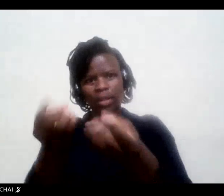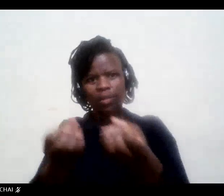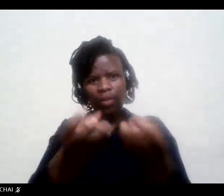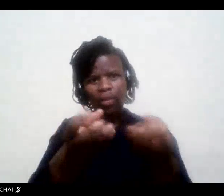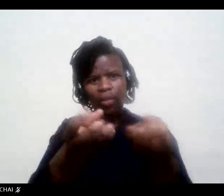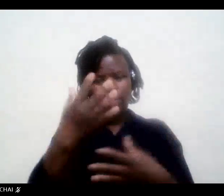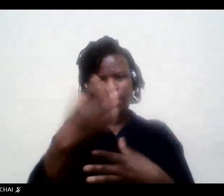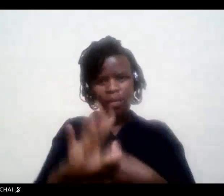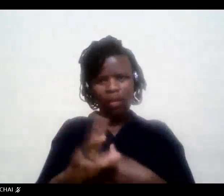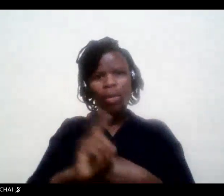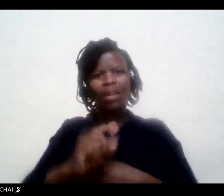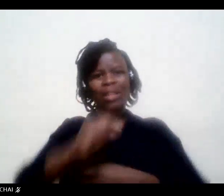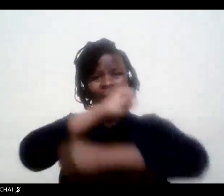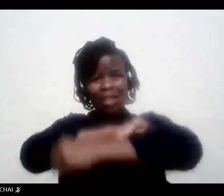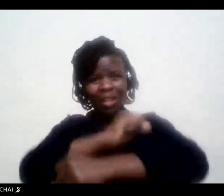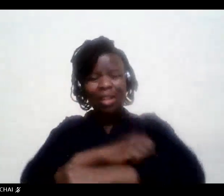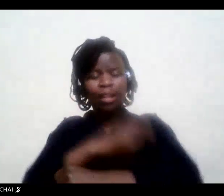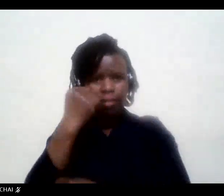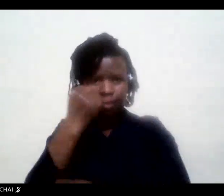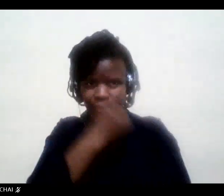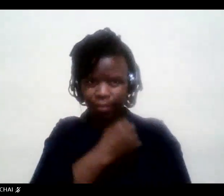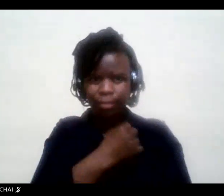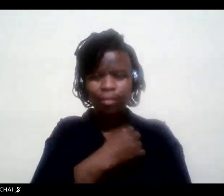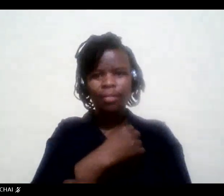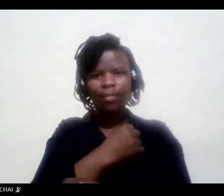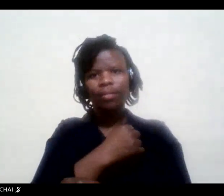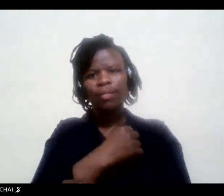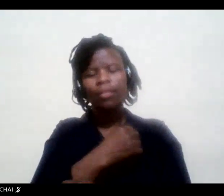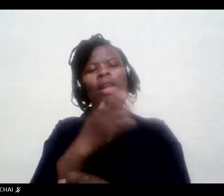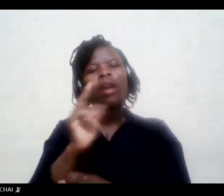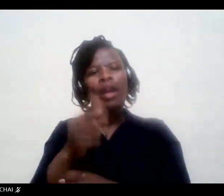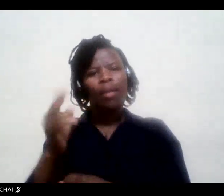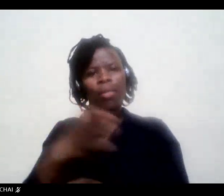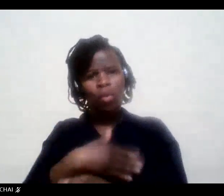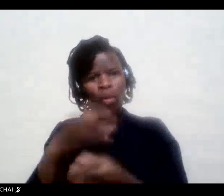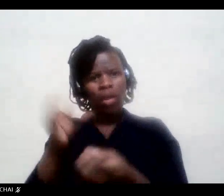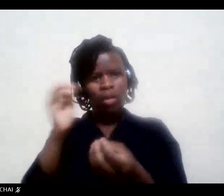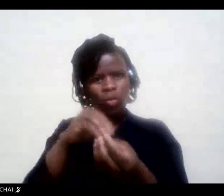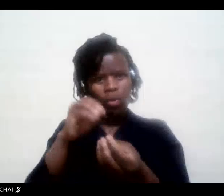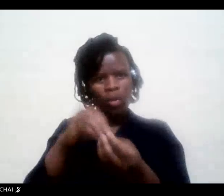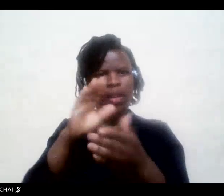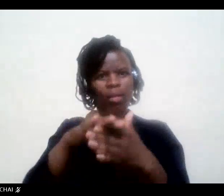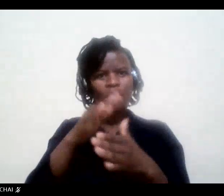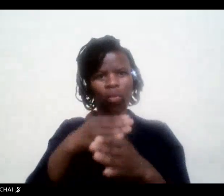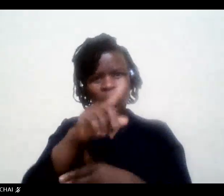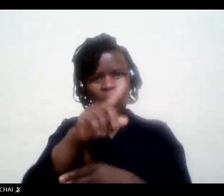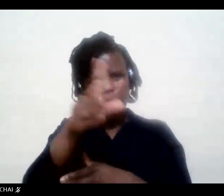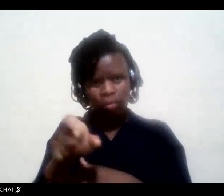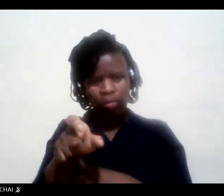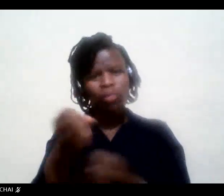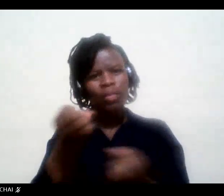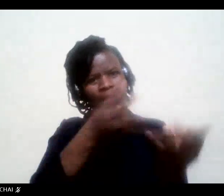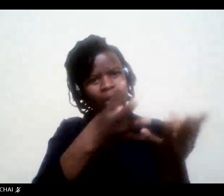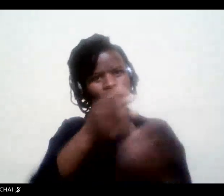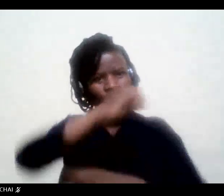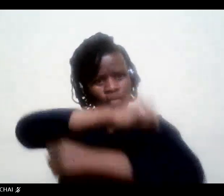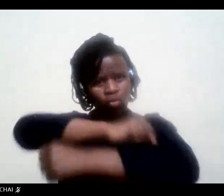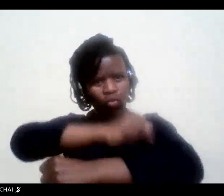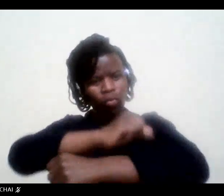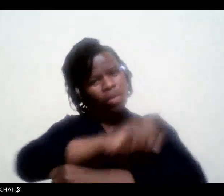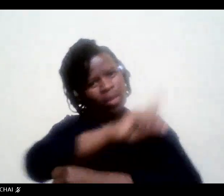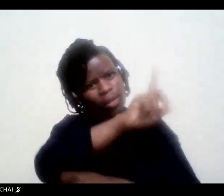who is blind, being a surgeon. But I also want to add, because that's the question I posed to the student. I asked the student, I said, apart